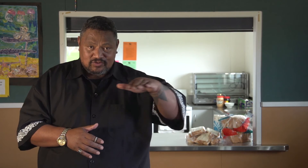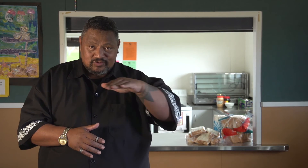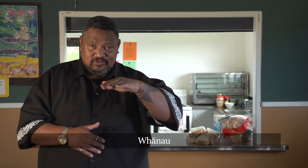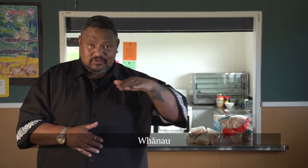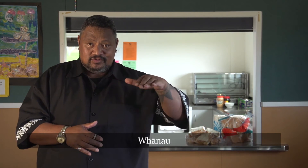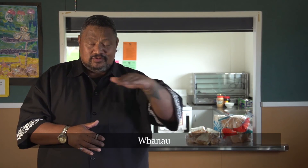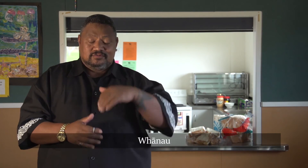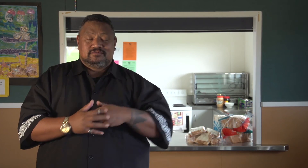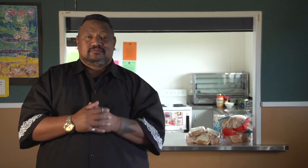Whānau.